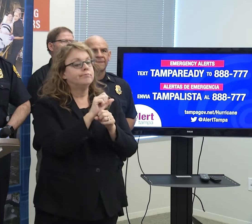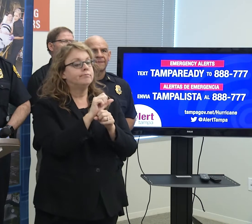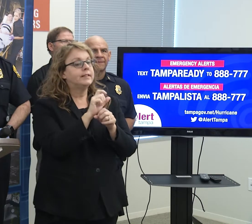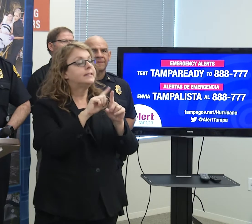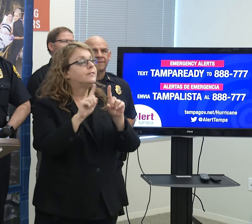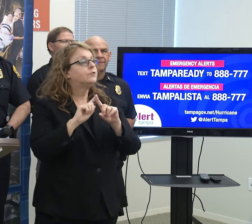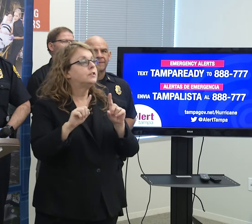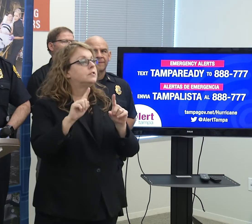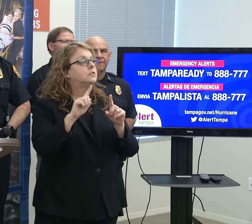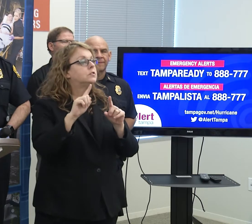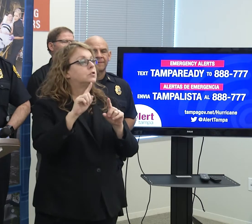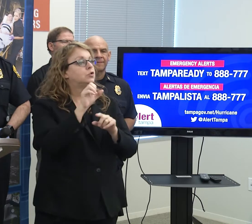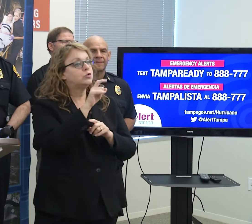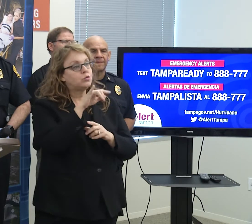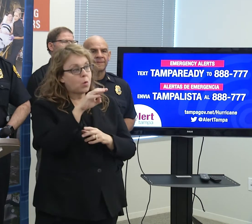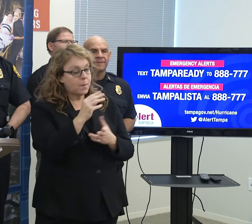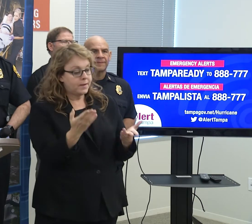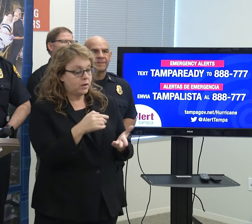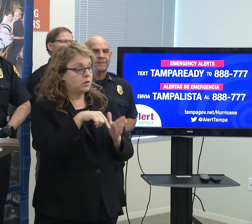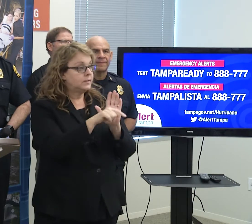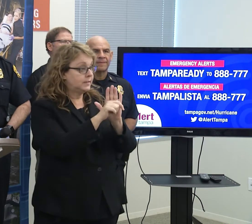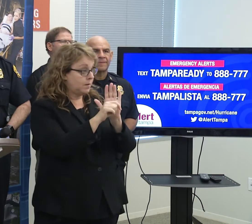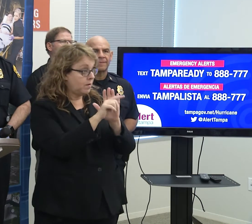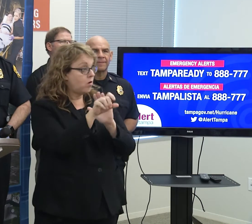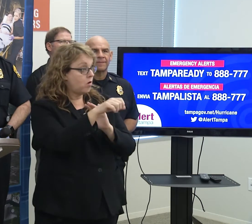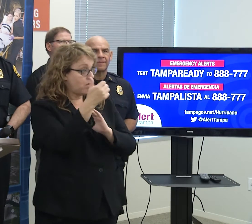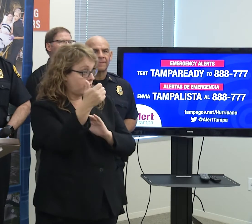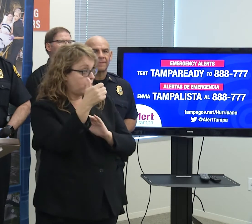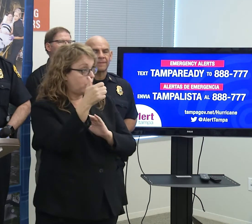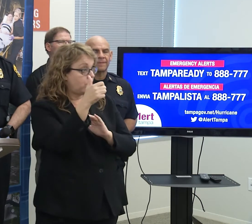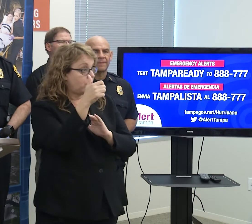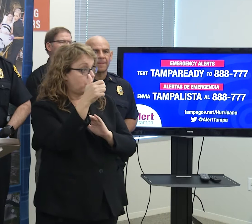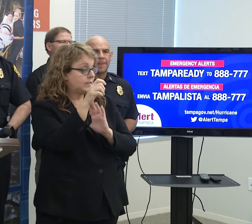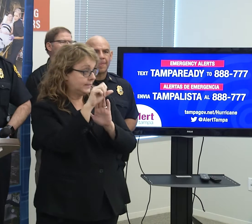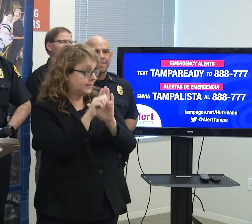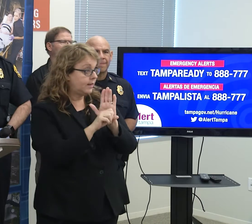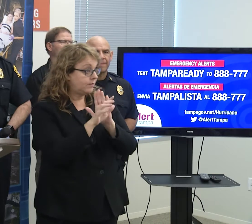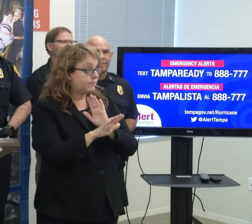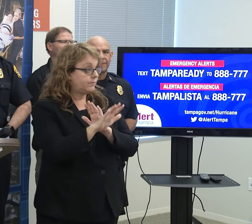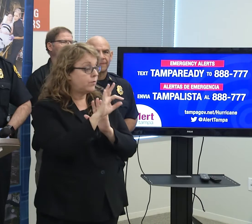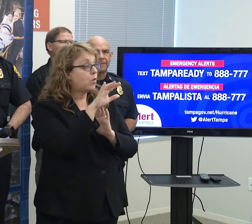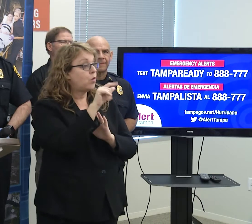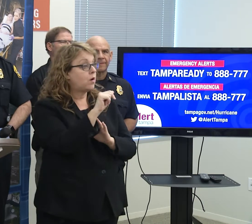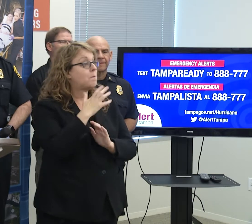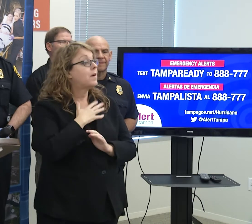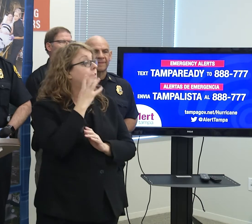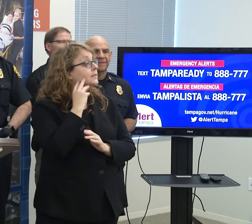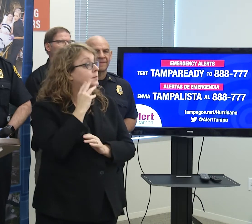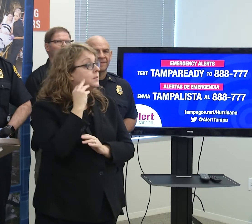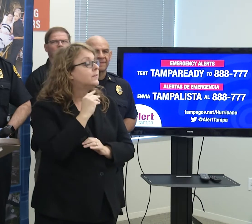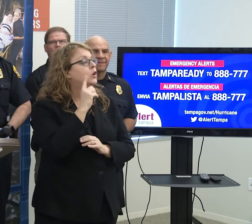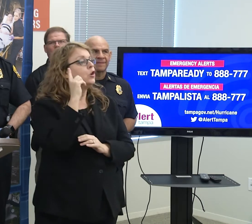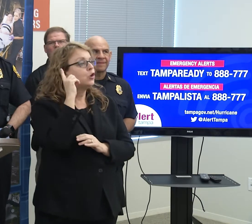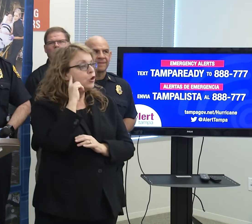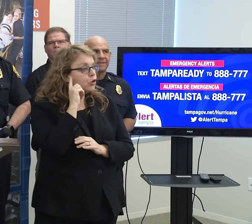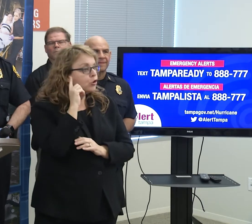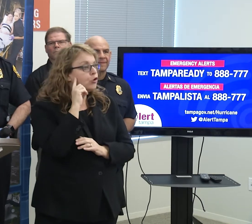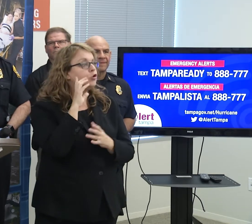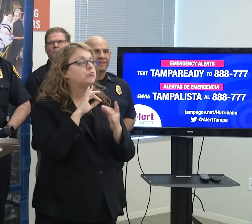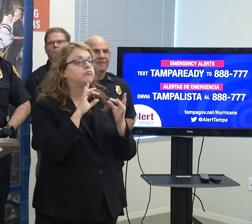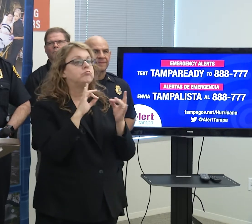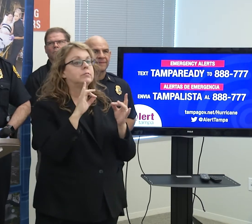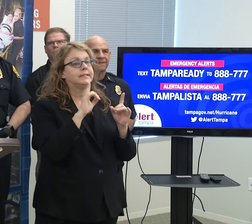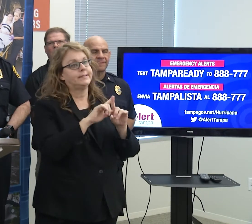different storms, not only here in Tampa, but throughout the state of Florida, I have heard hundreds